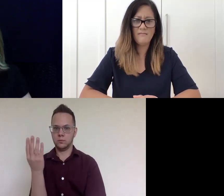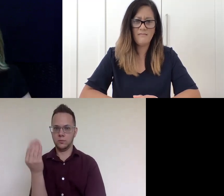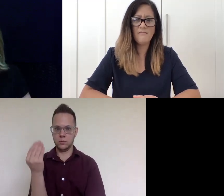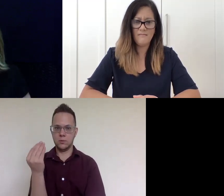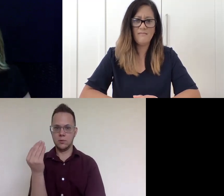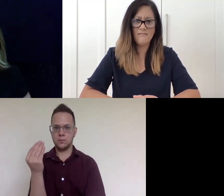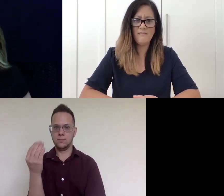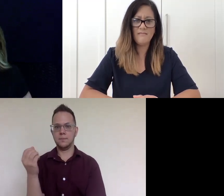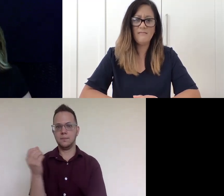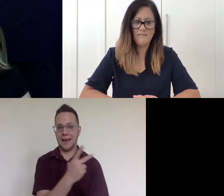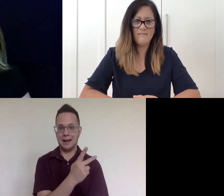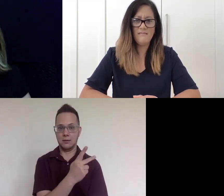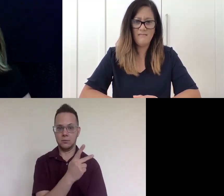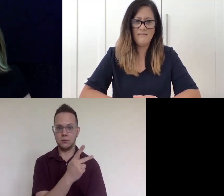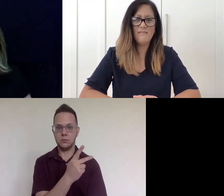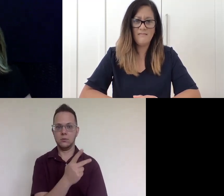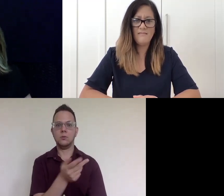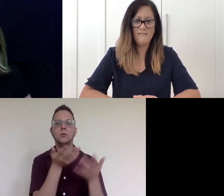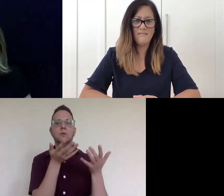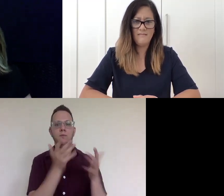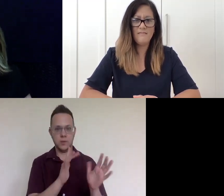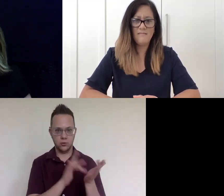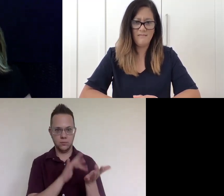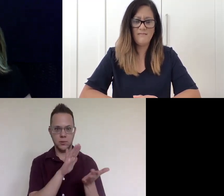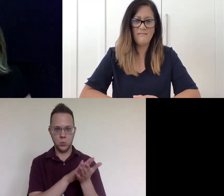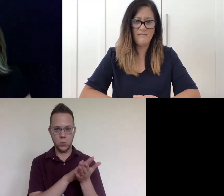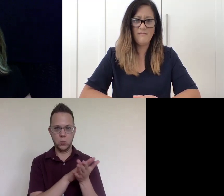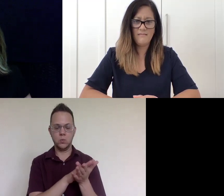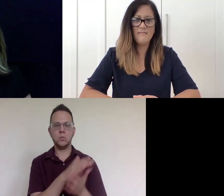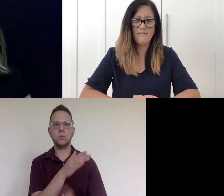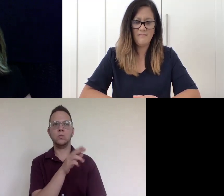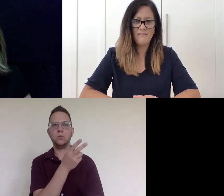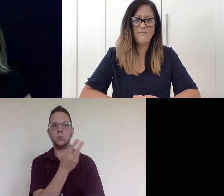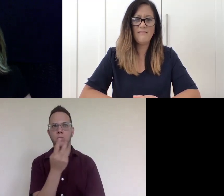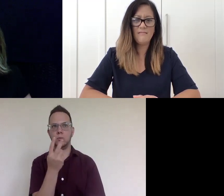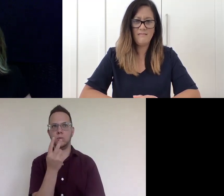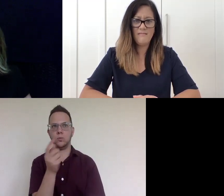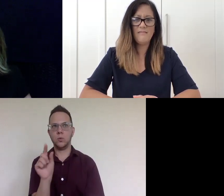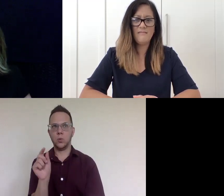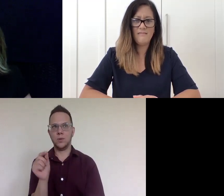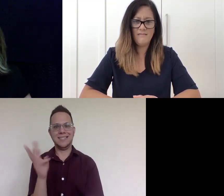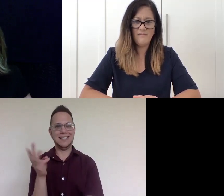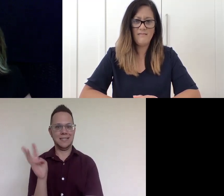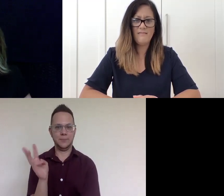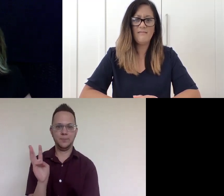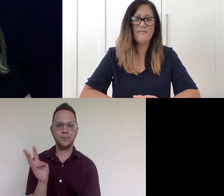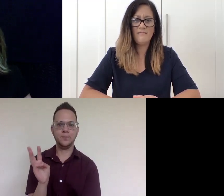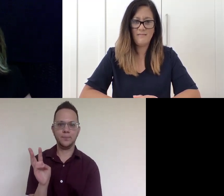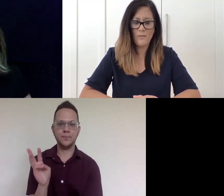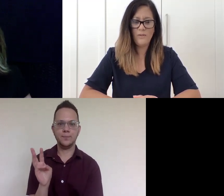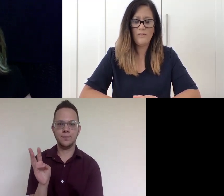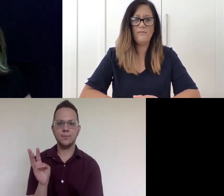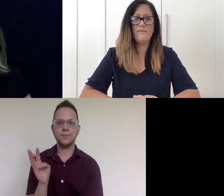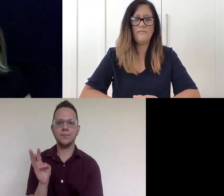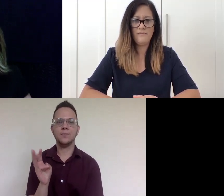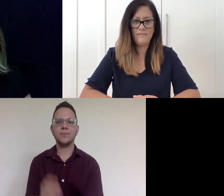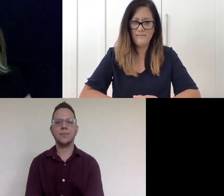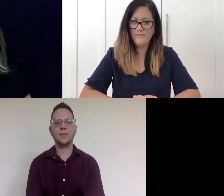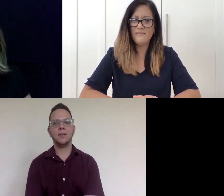years. So I didn't actually return until 2014. And I completed my education